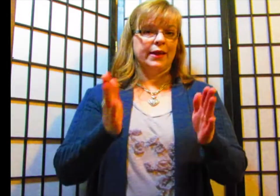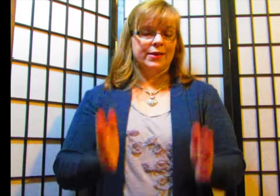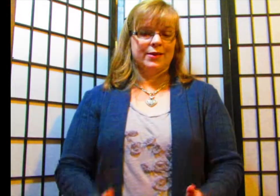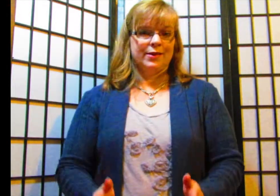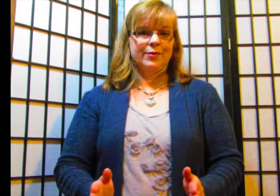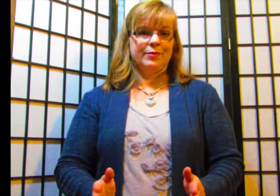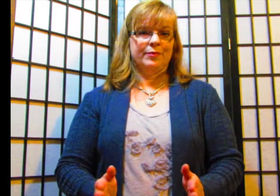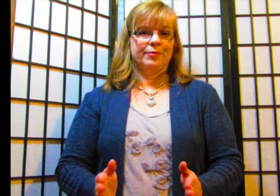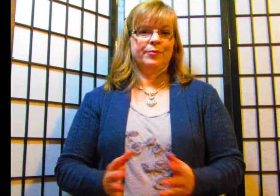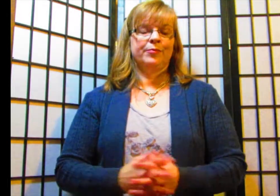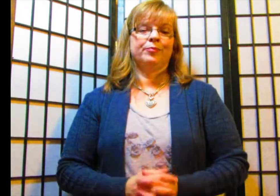Pilot.